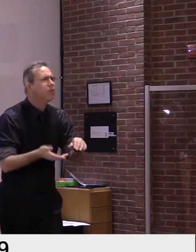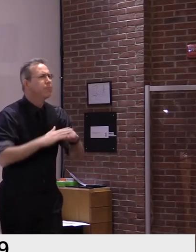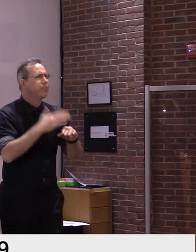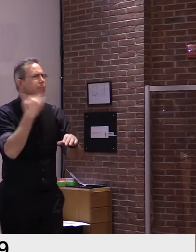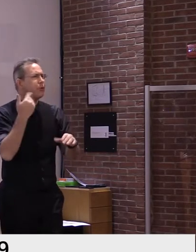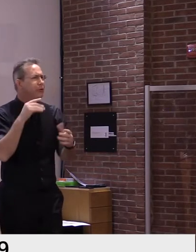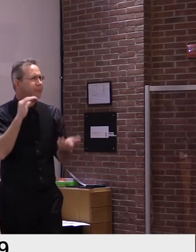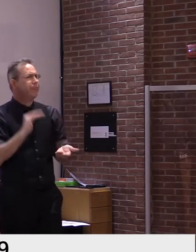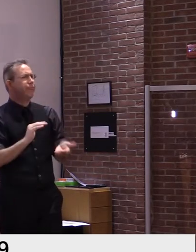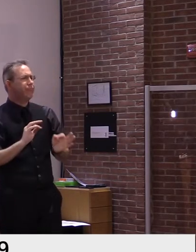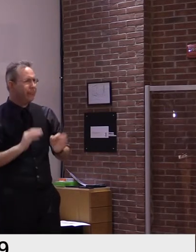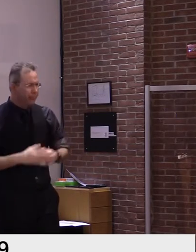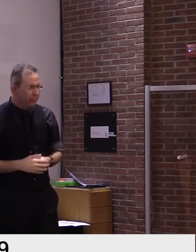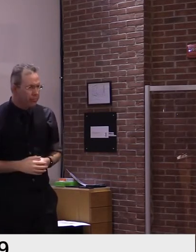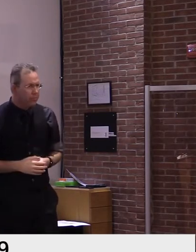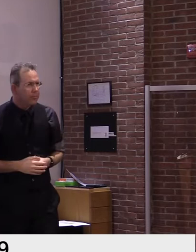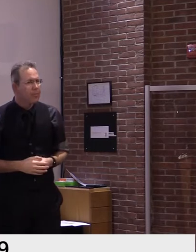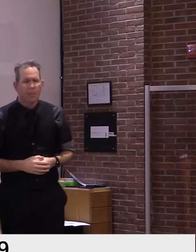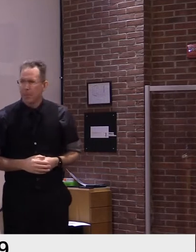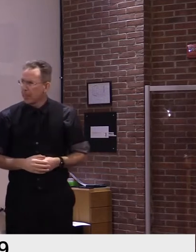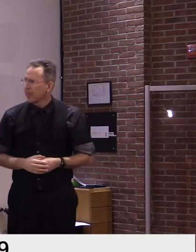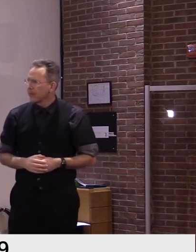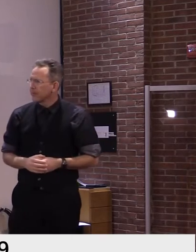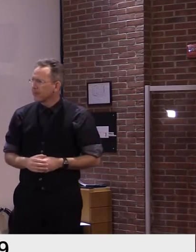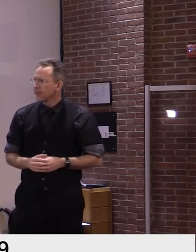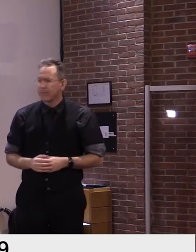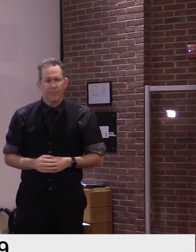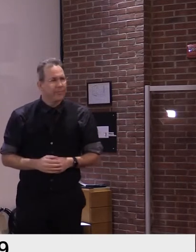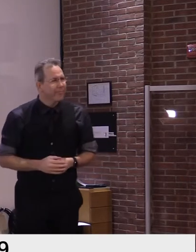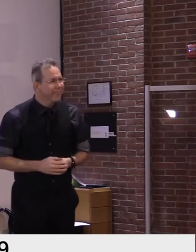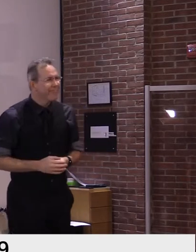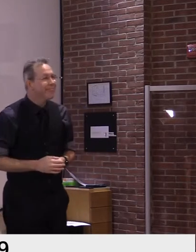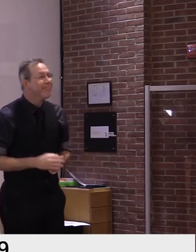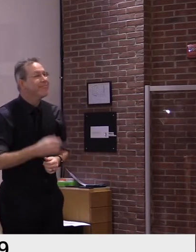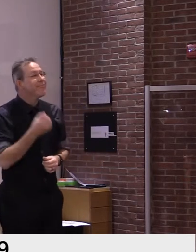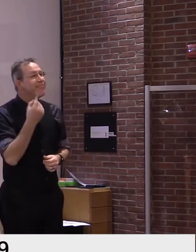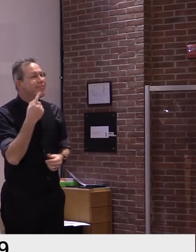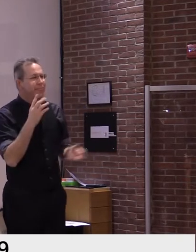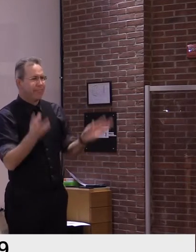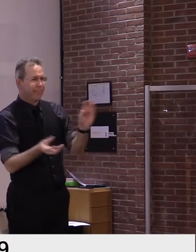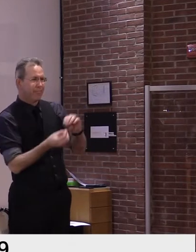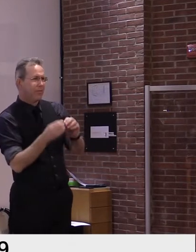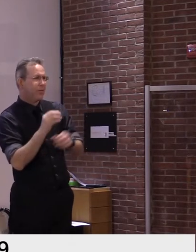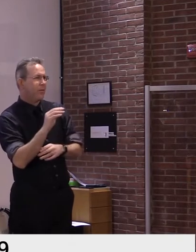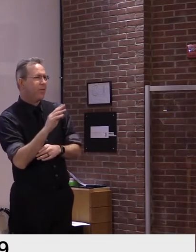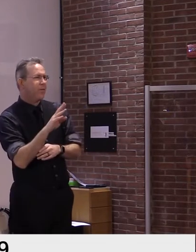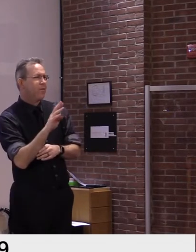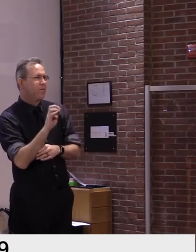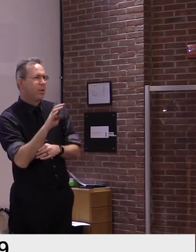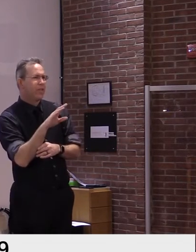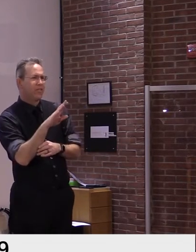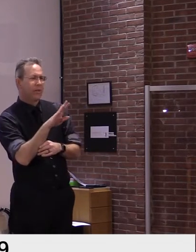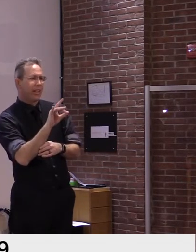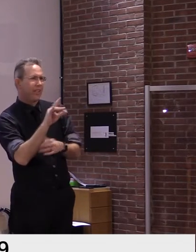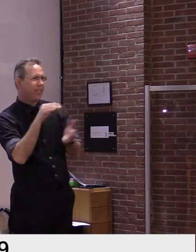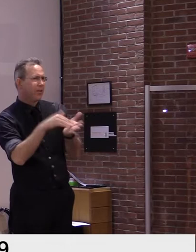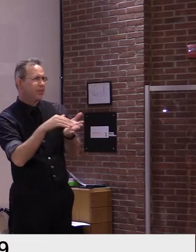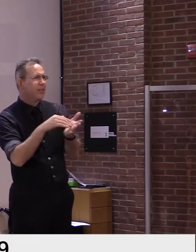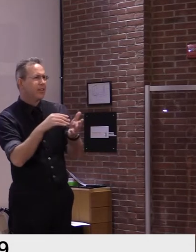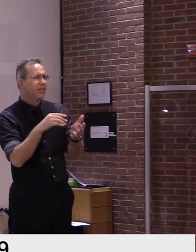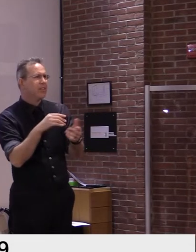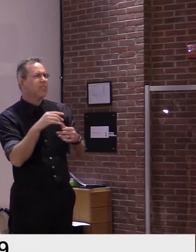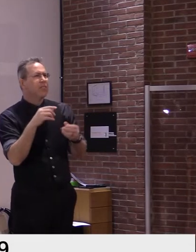fall. This brings the semester case total to 456 cases in Vermont. Regarding